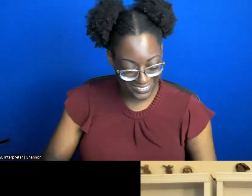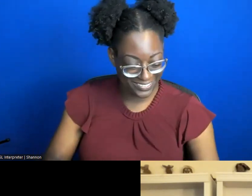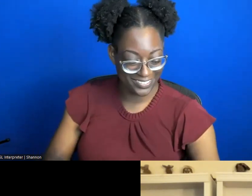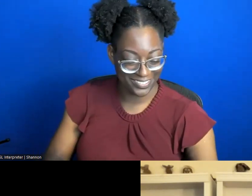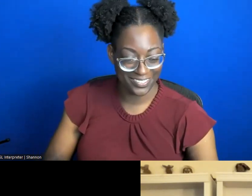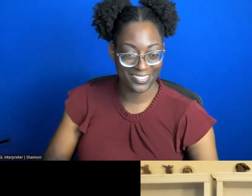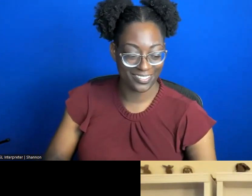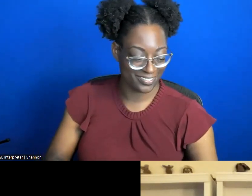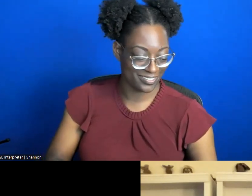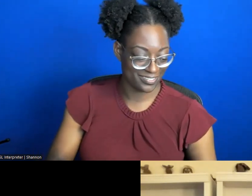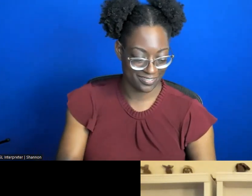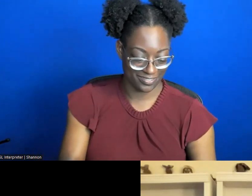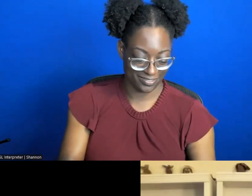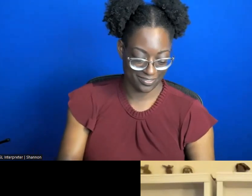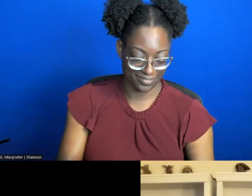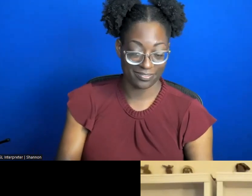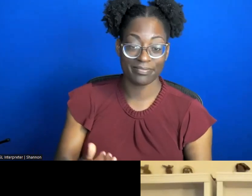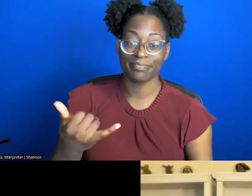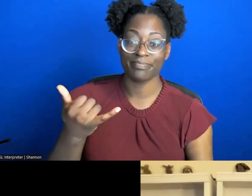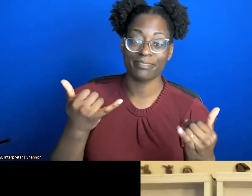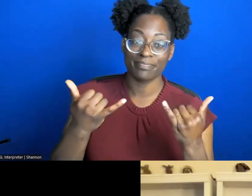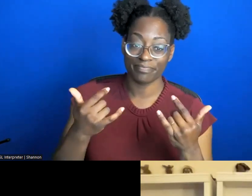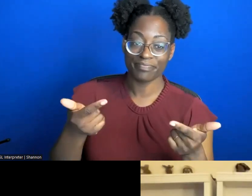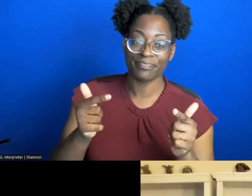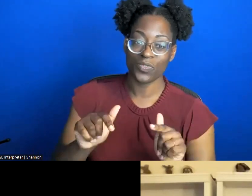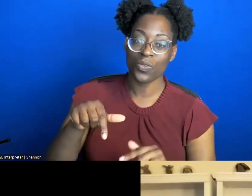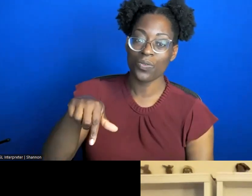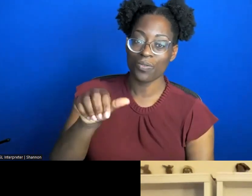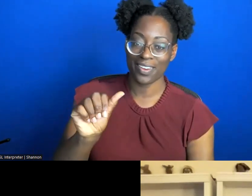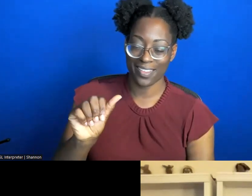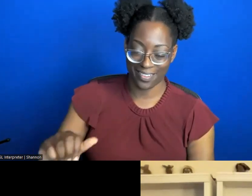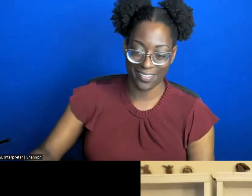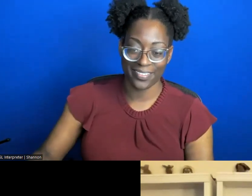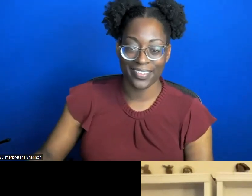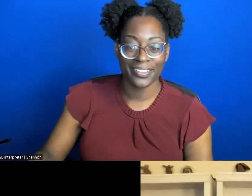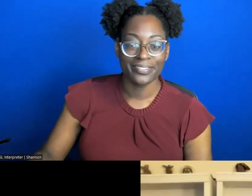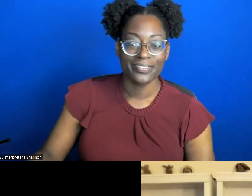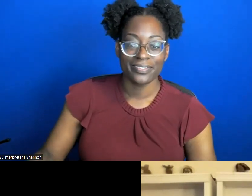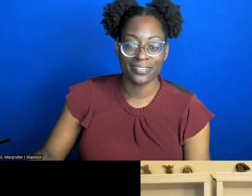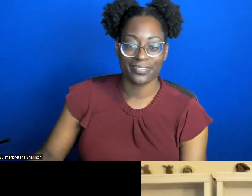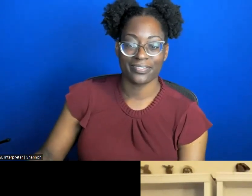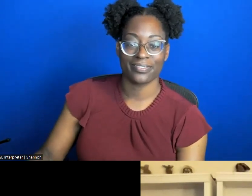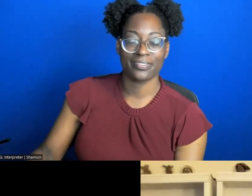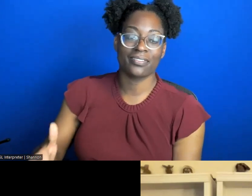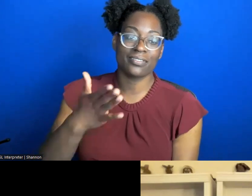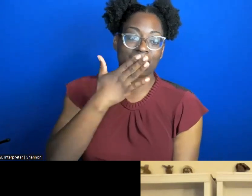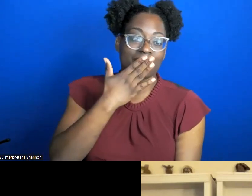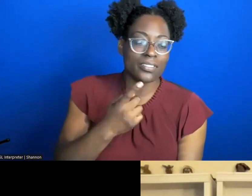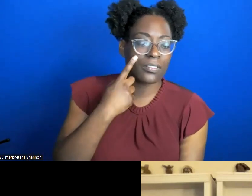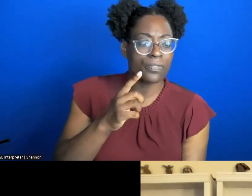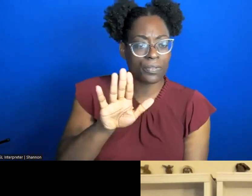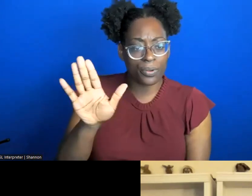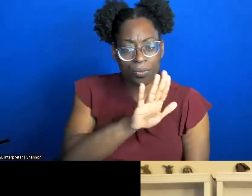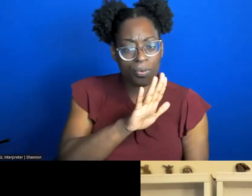the Q&A part of our program. But again, thank you so much for that. 3 different